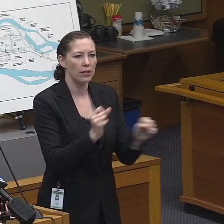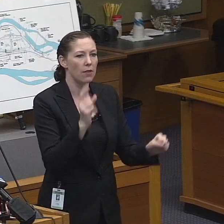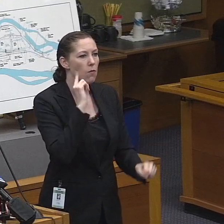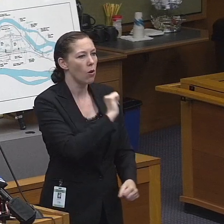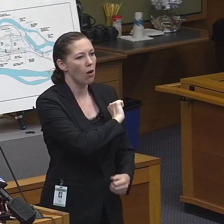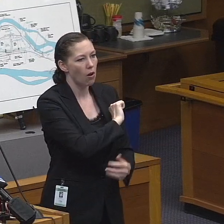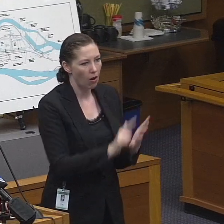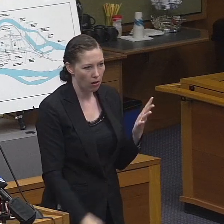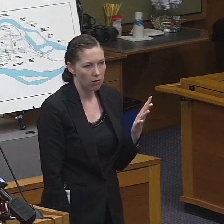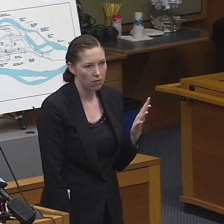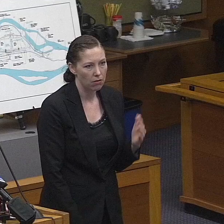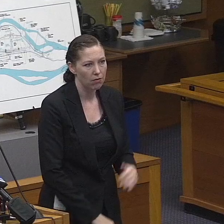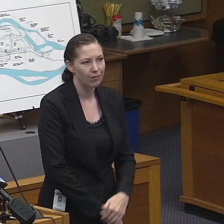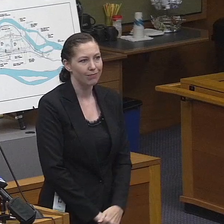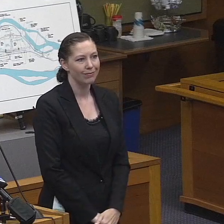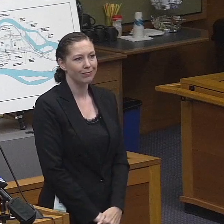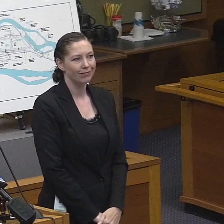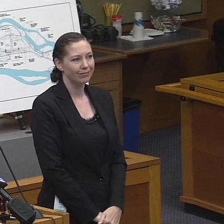everyone.